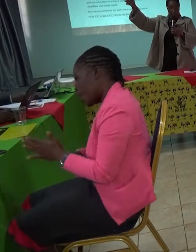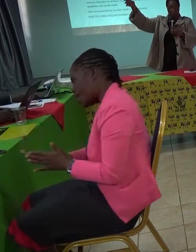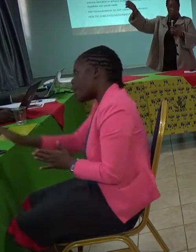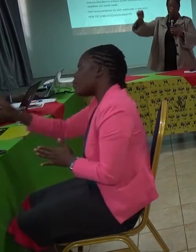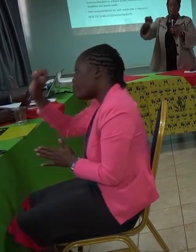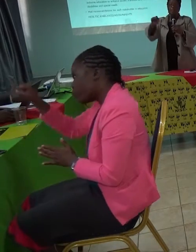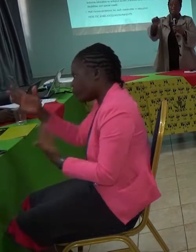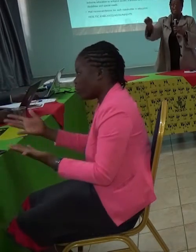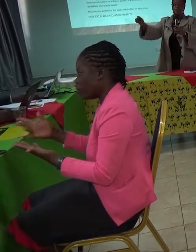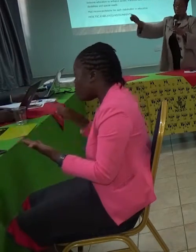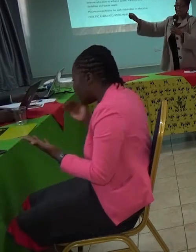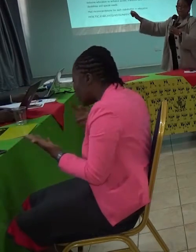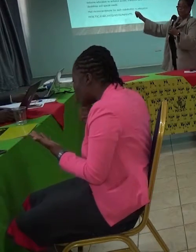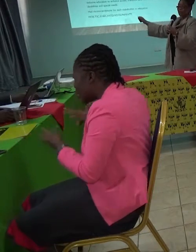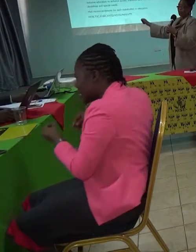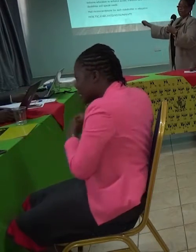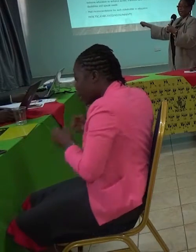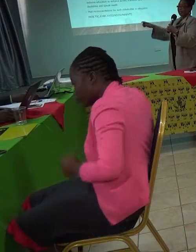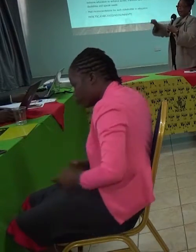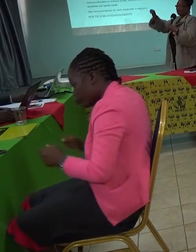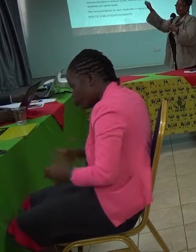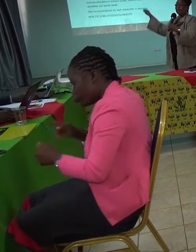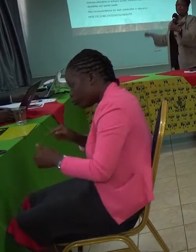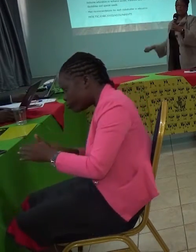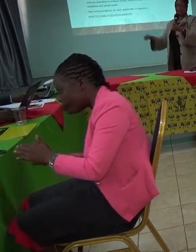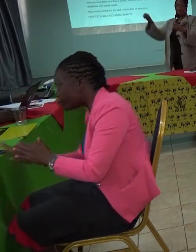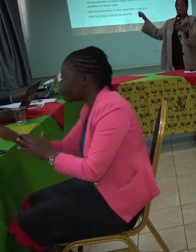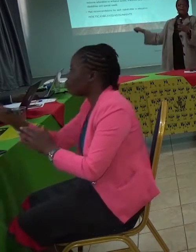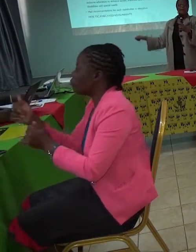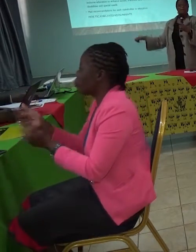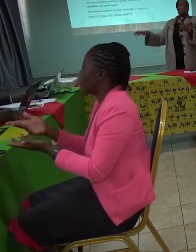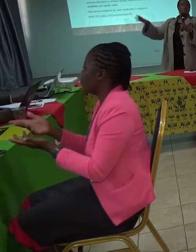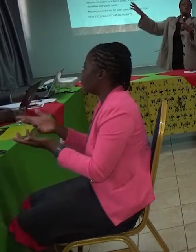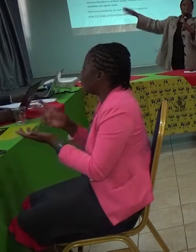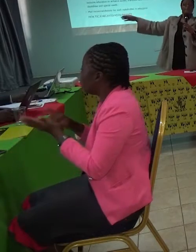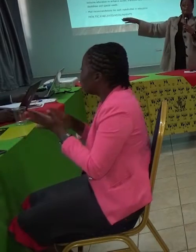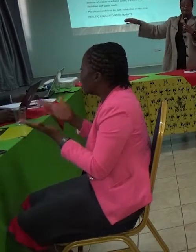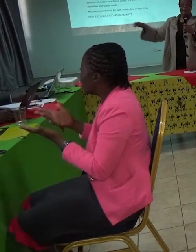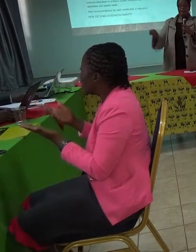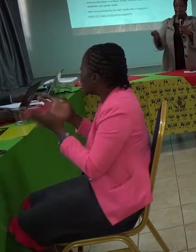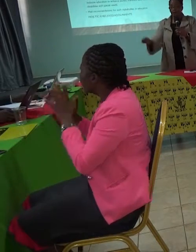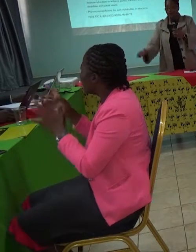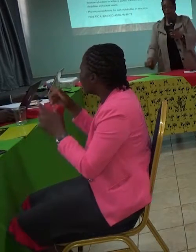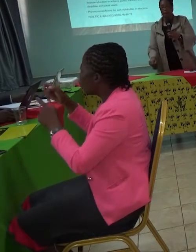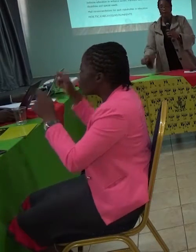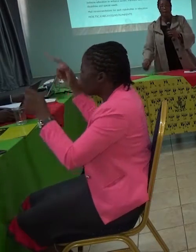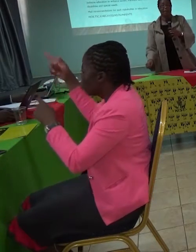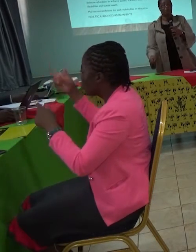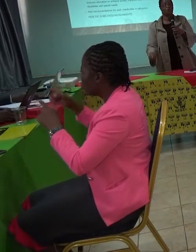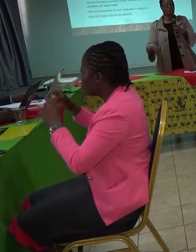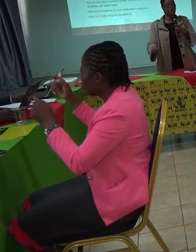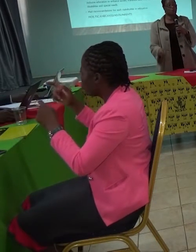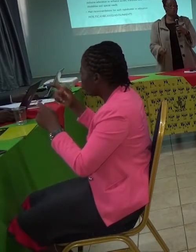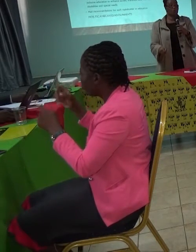zile za mbao, you make sure that it opens totally and you hook it with a wire ile umekota huko nje. Ama ile kamba